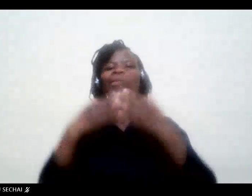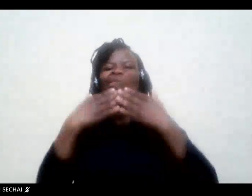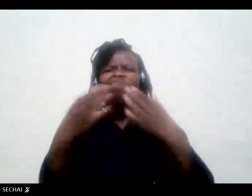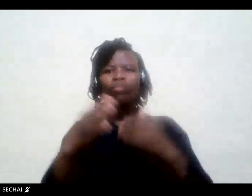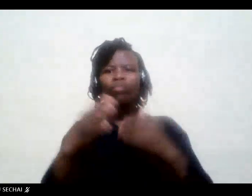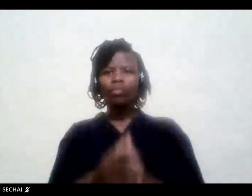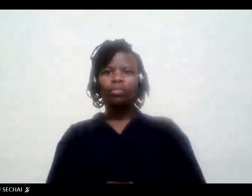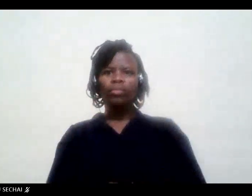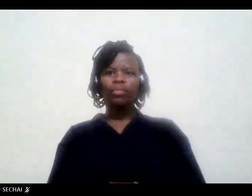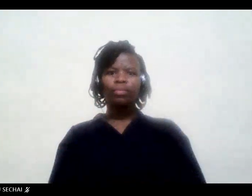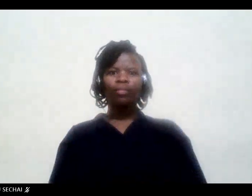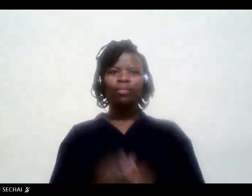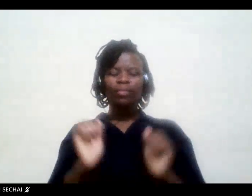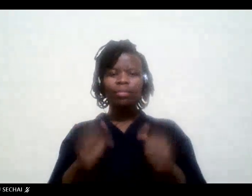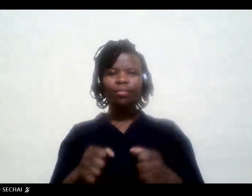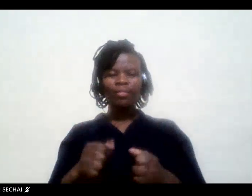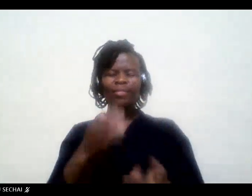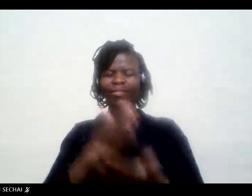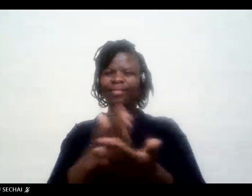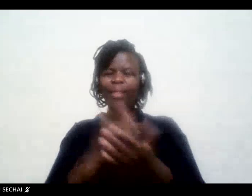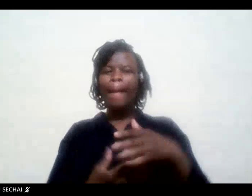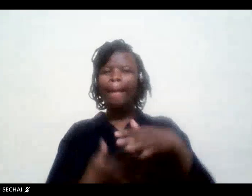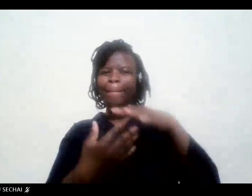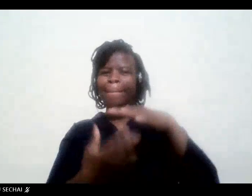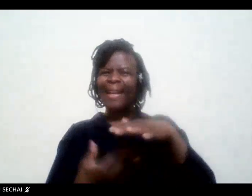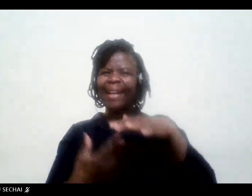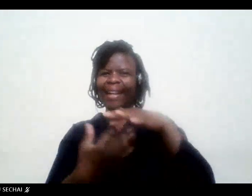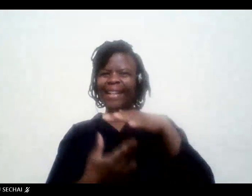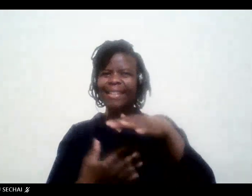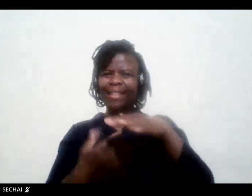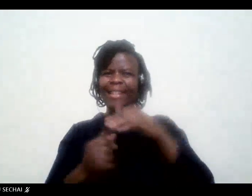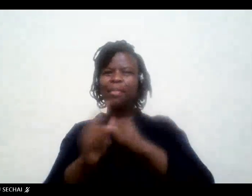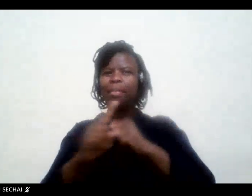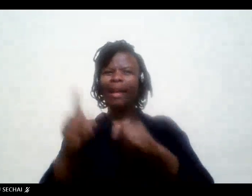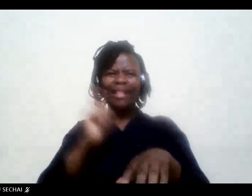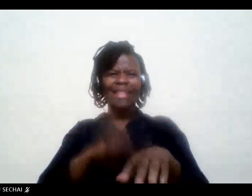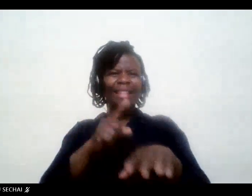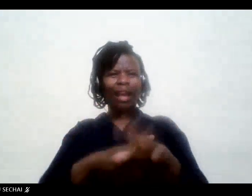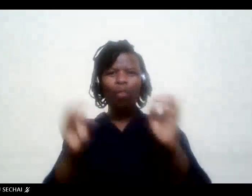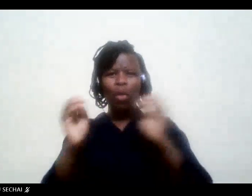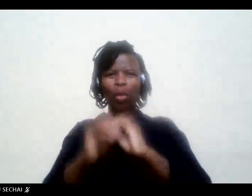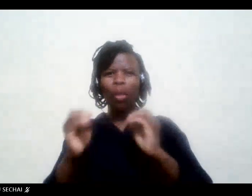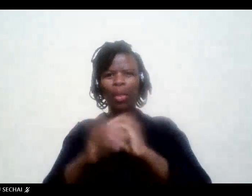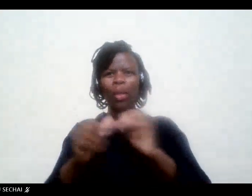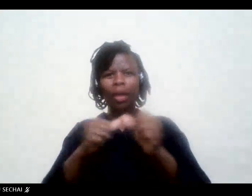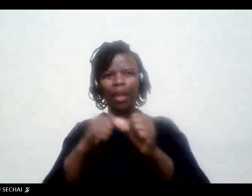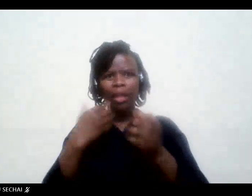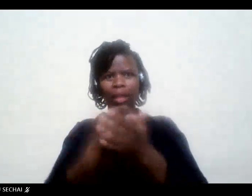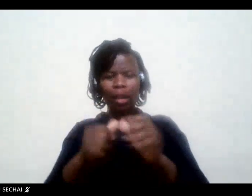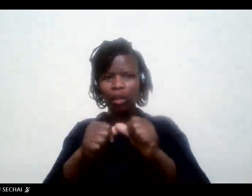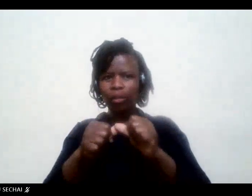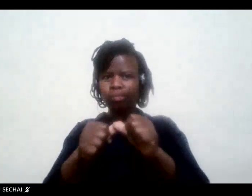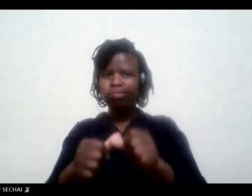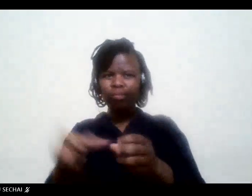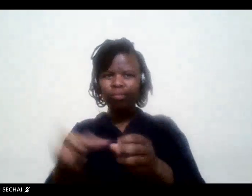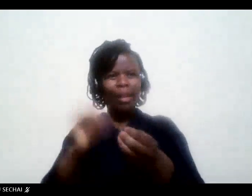that I'm very passionate about, but I've not had time to go in. That is colonization.